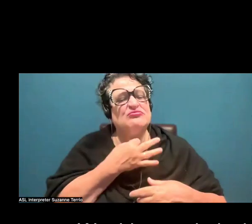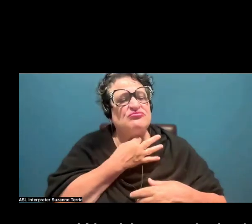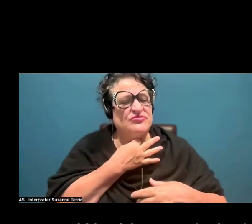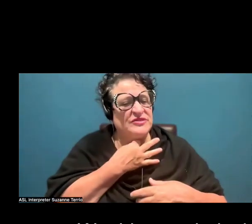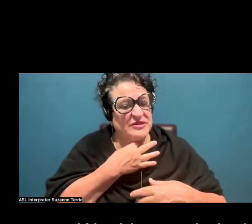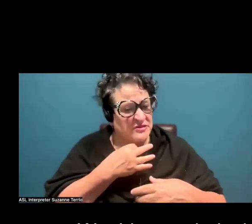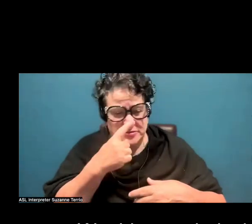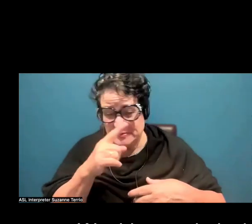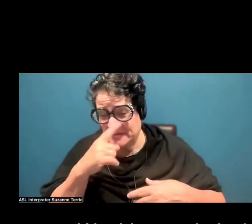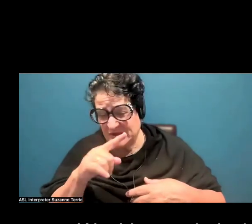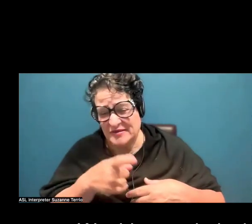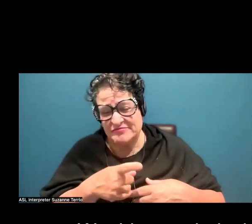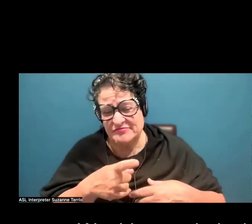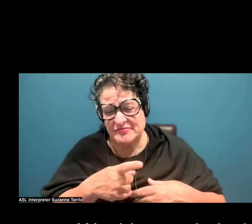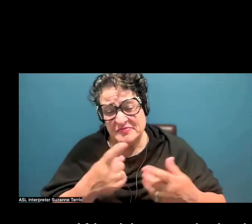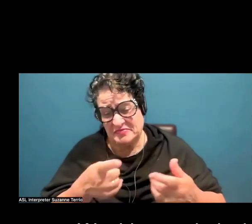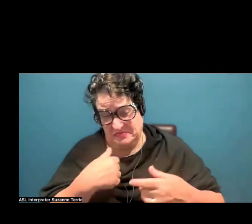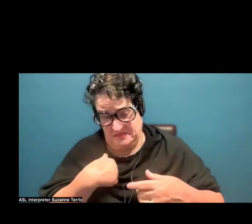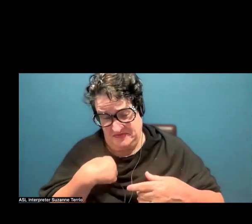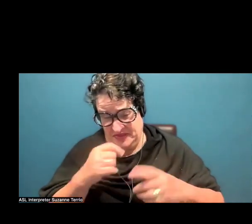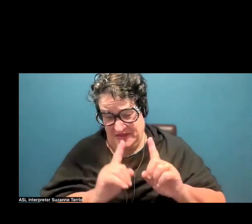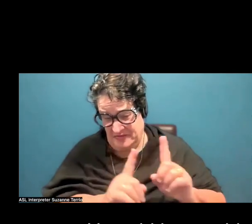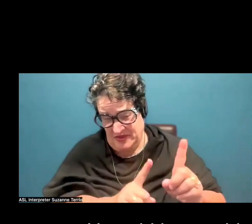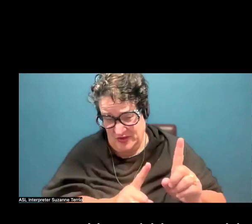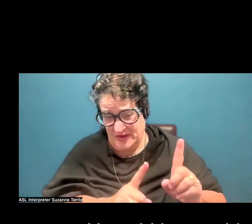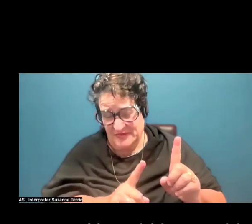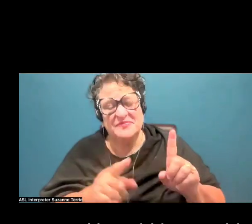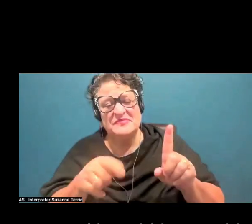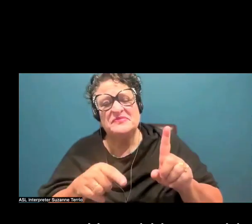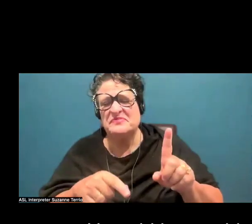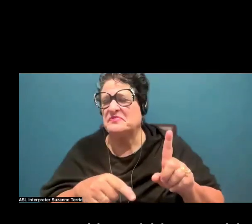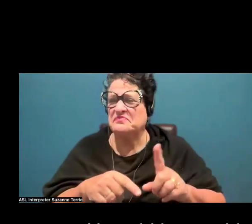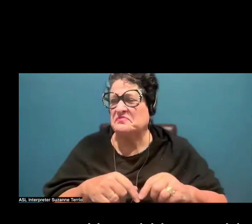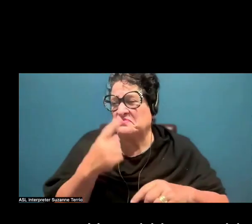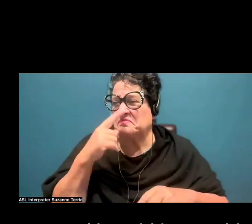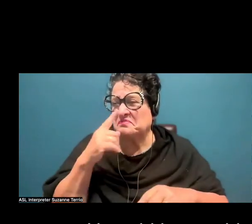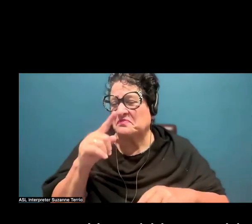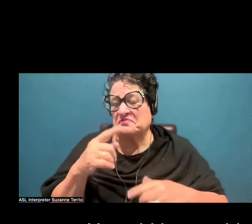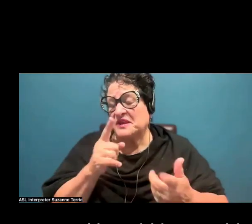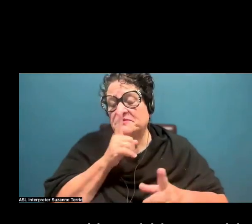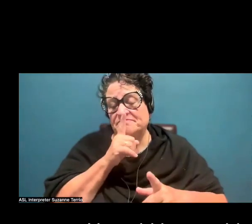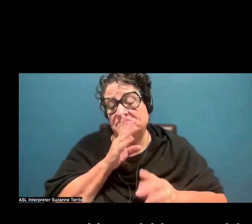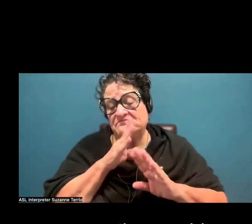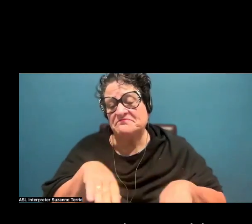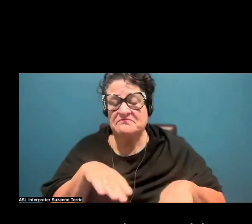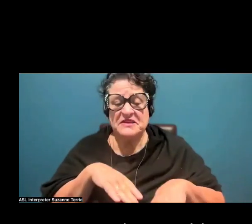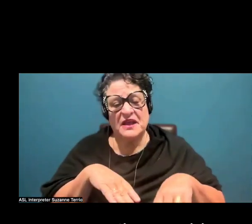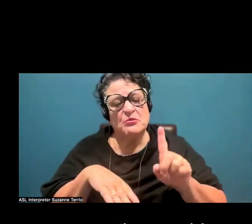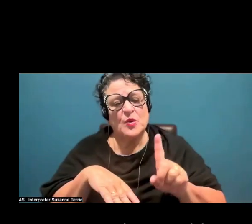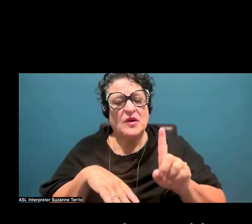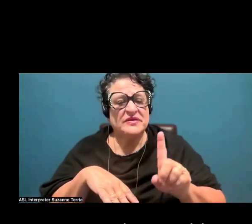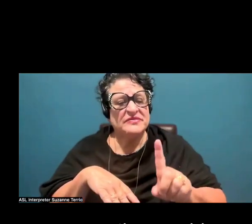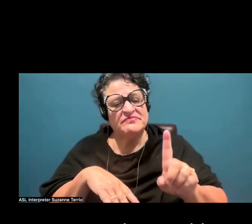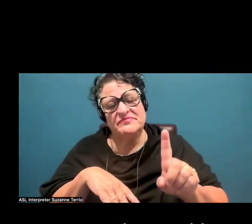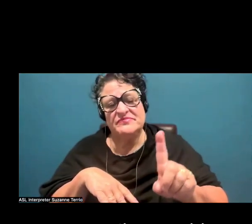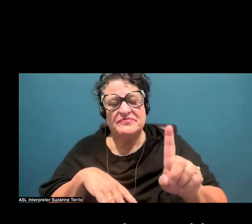Would you mind, she asked carefully, if I came along? He said he wouldn't, or rather, he said nothing, only kept walking down the path, a sudden